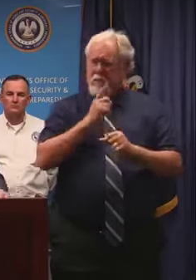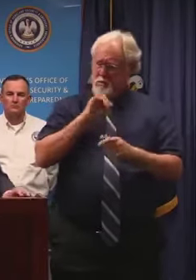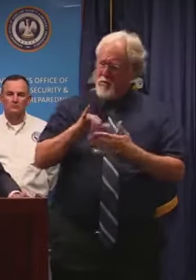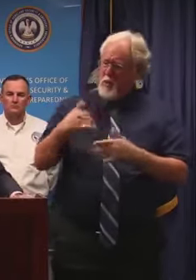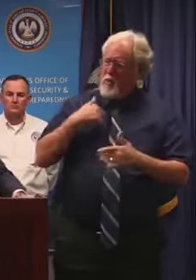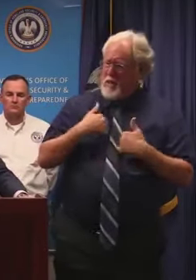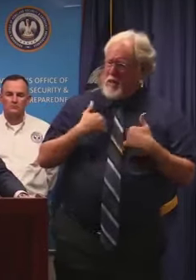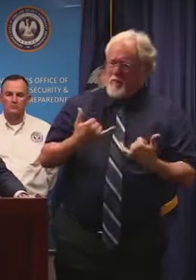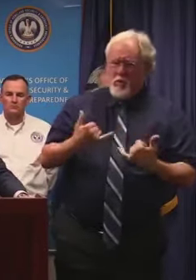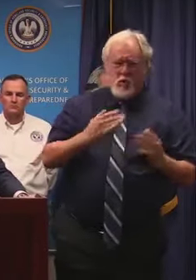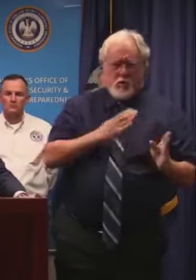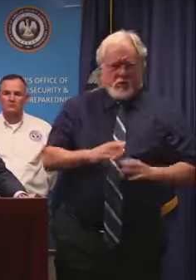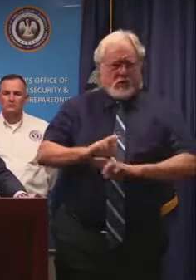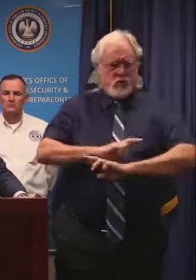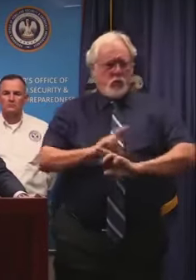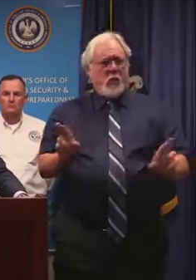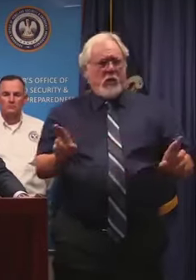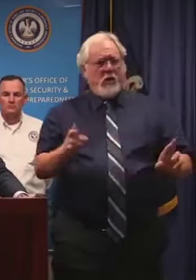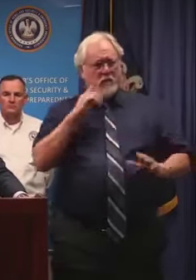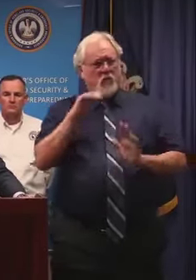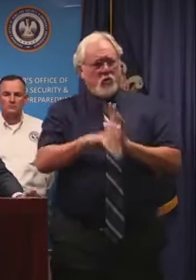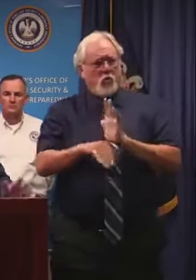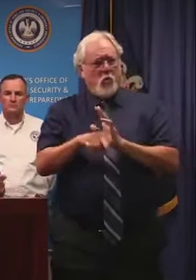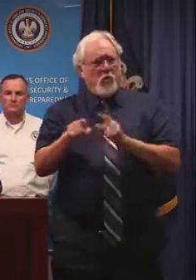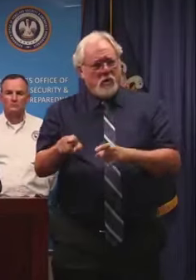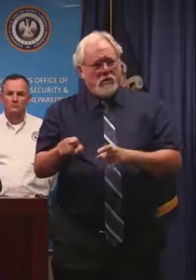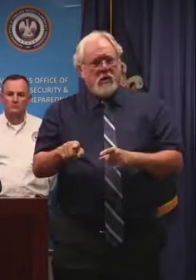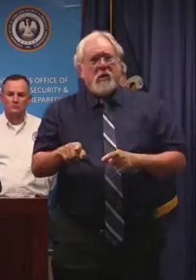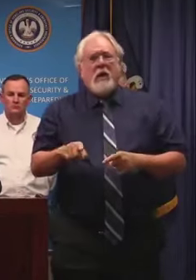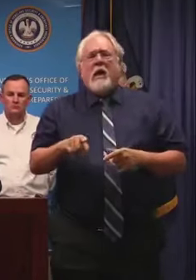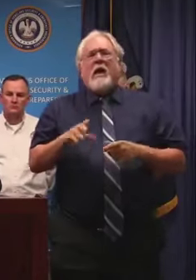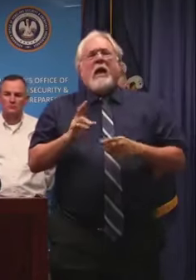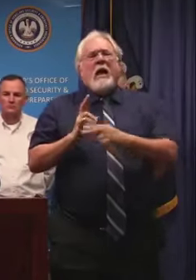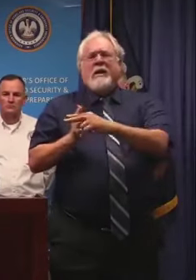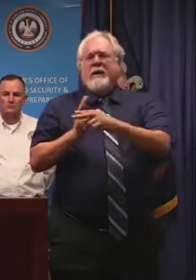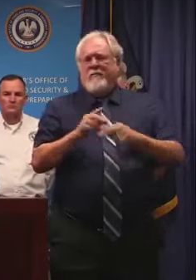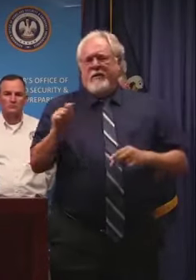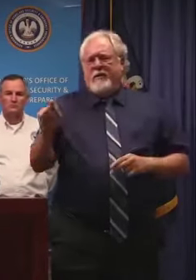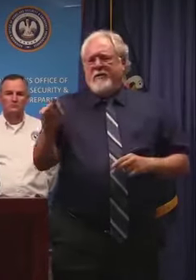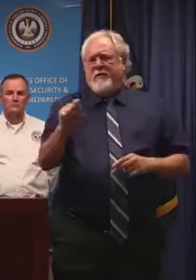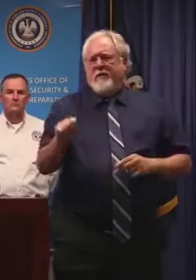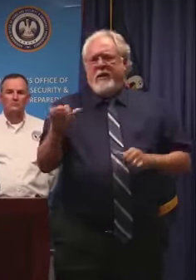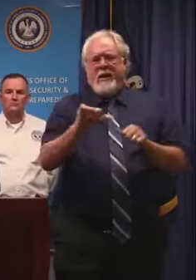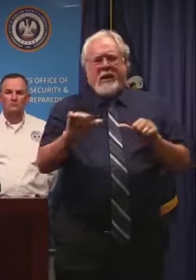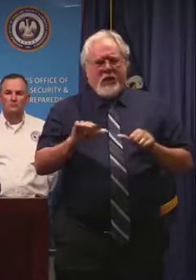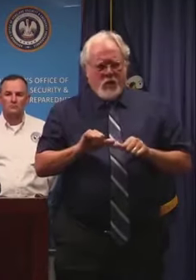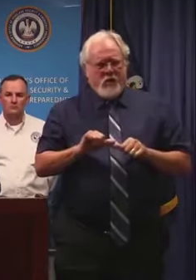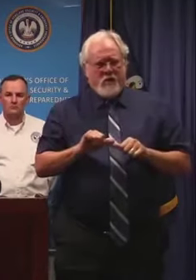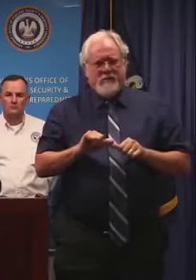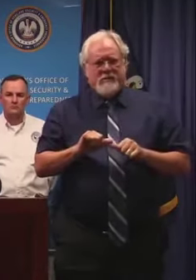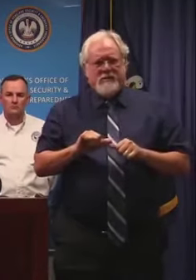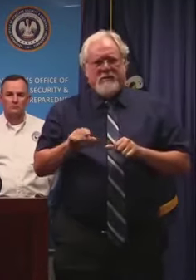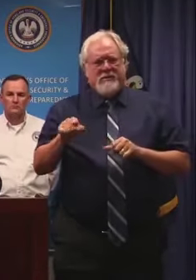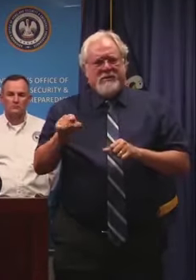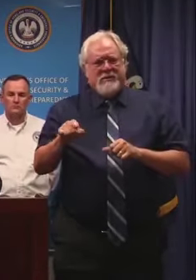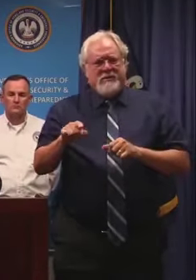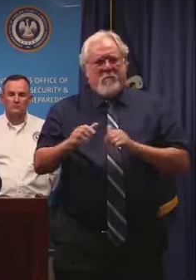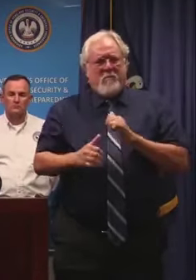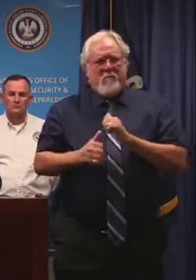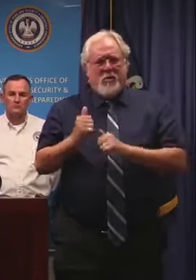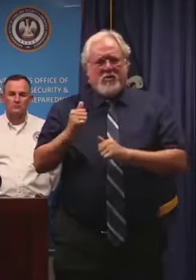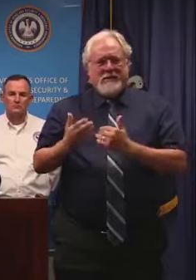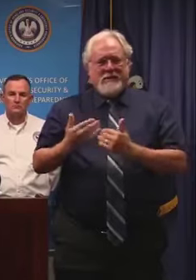have current plans in place for New Orleans, identifying those areas that are particularly vulnerable, which,